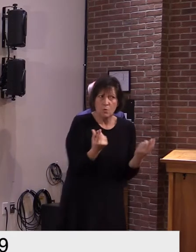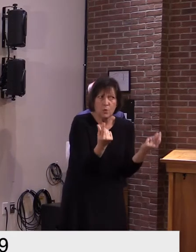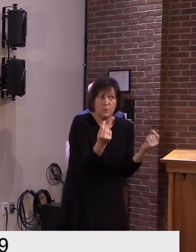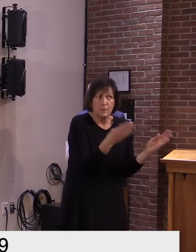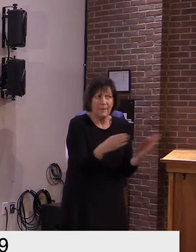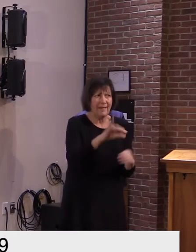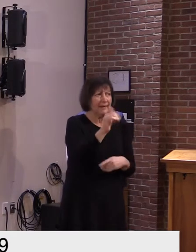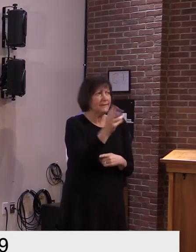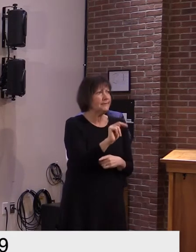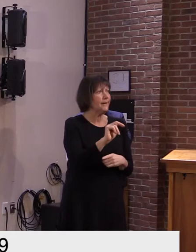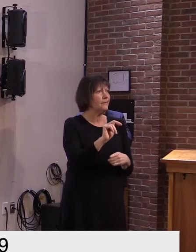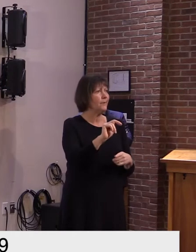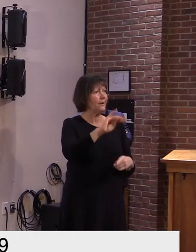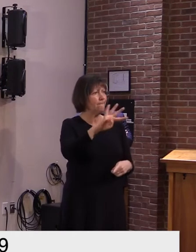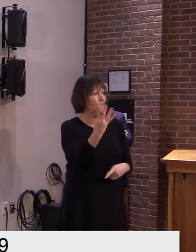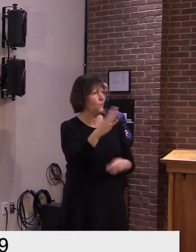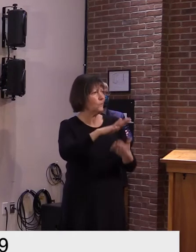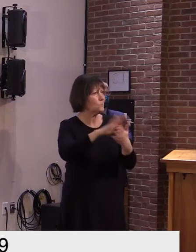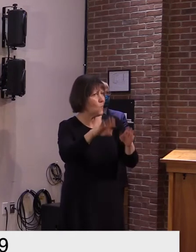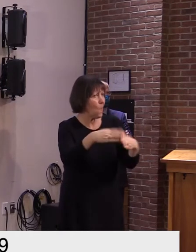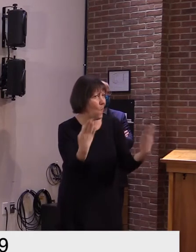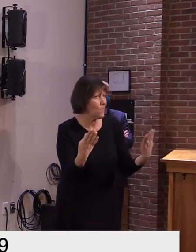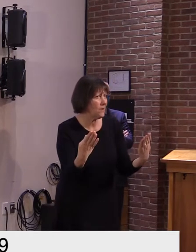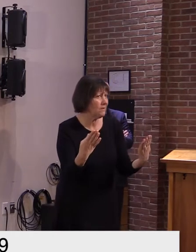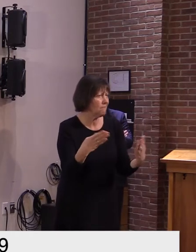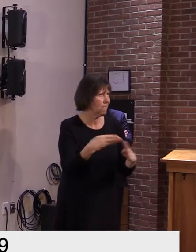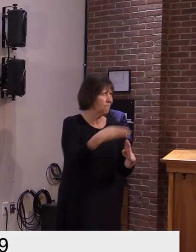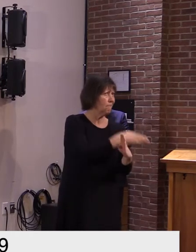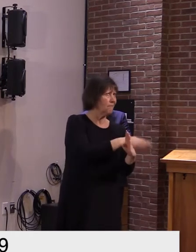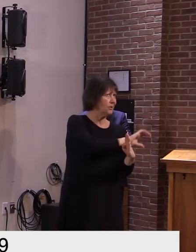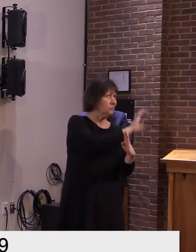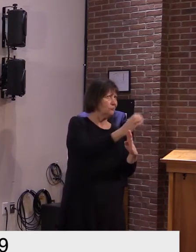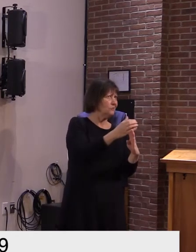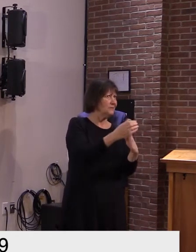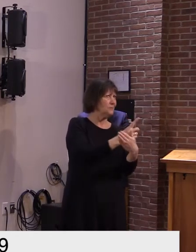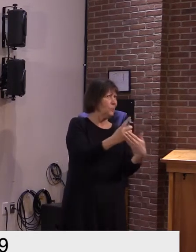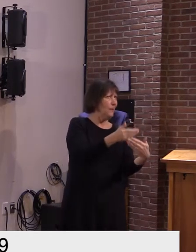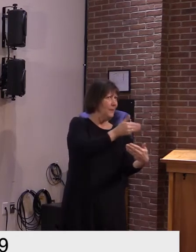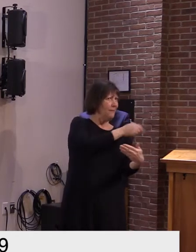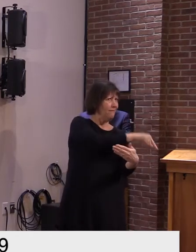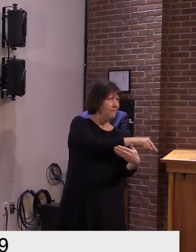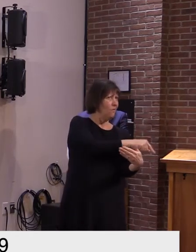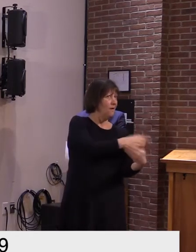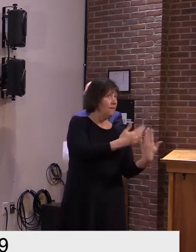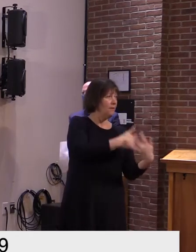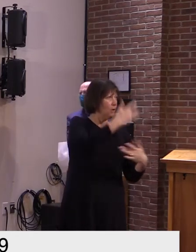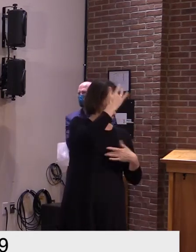symptoms if they gathered for Christmas about a week later? Dr. Levine?